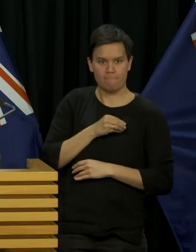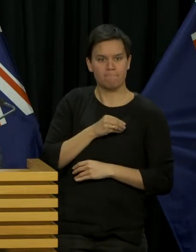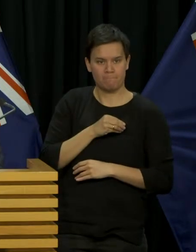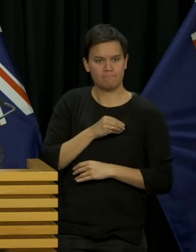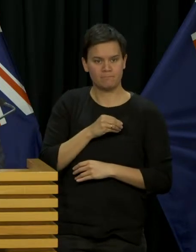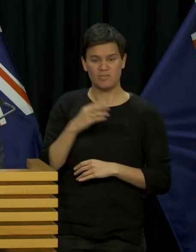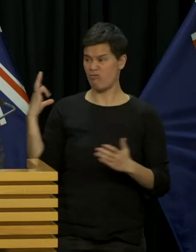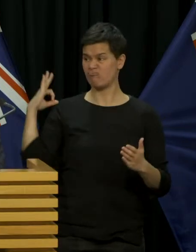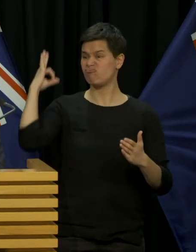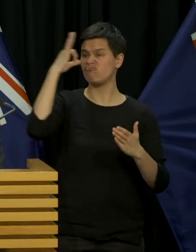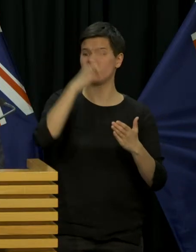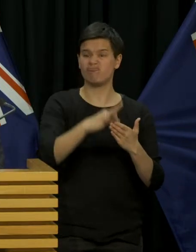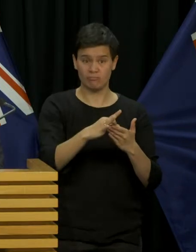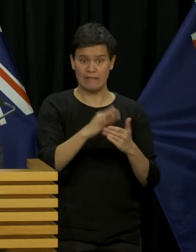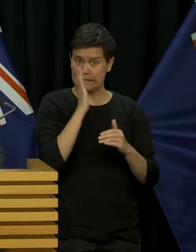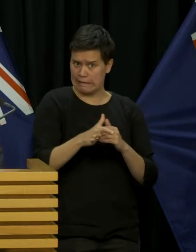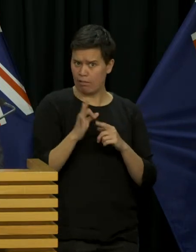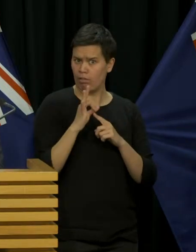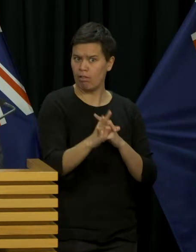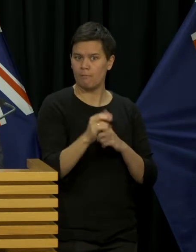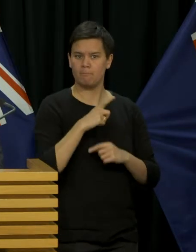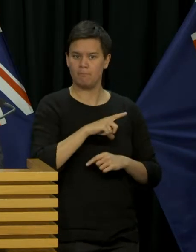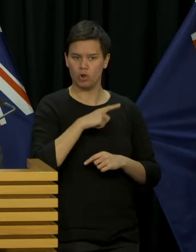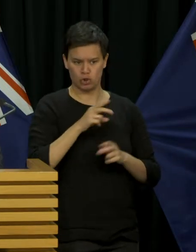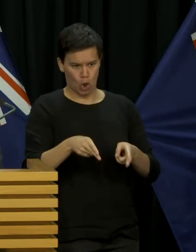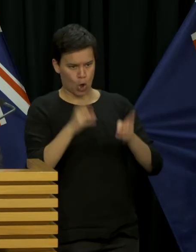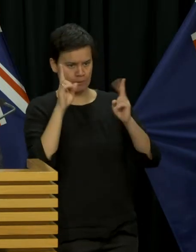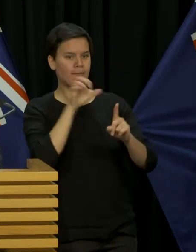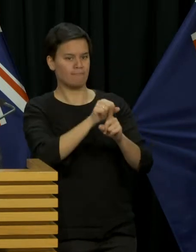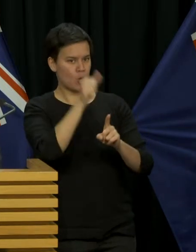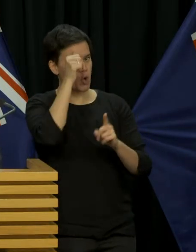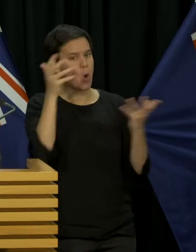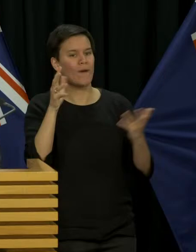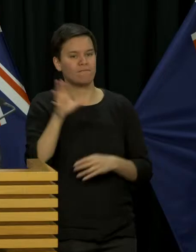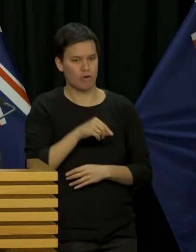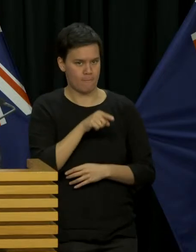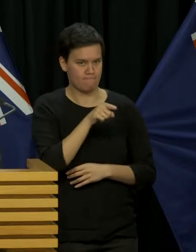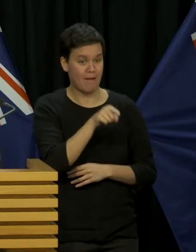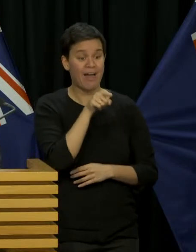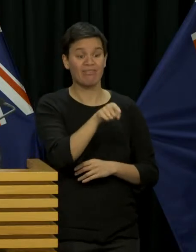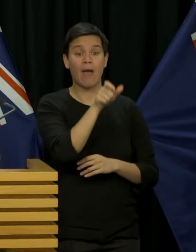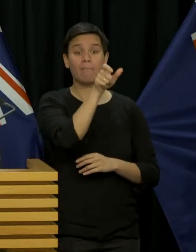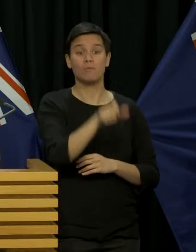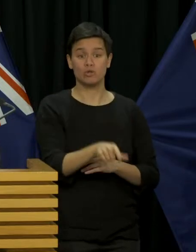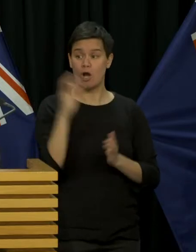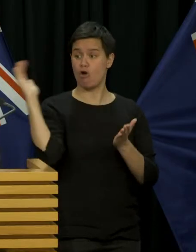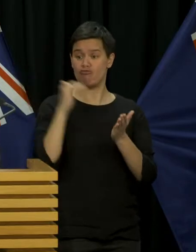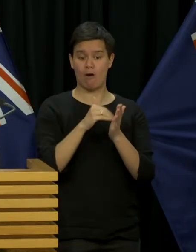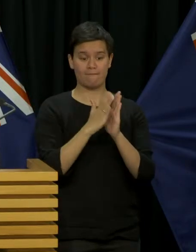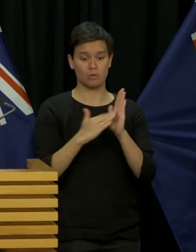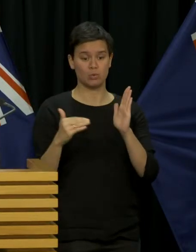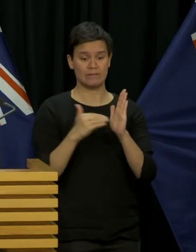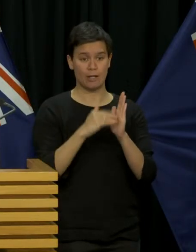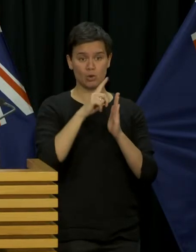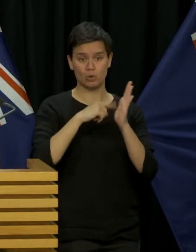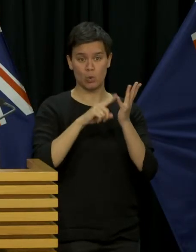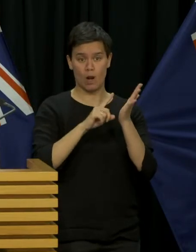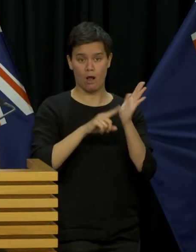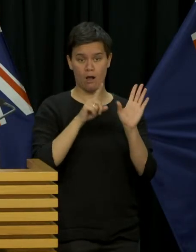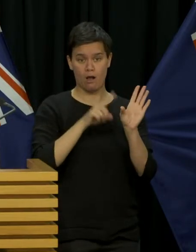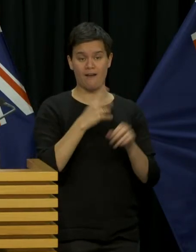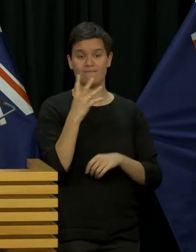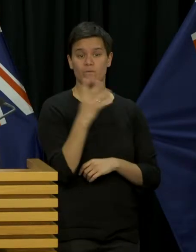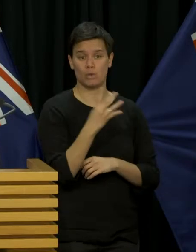previously. Today's case is a woman in her 20s who arrived in New Zealand on 14 July, originating